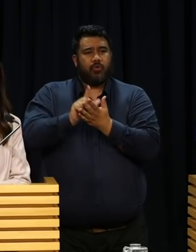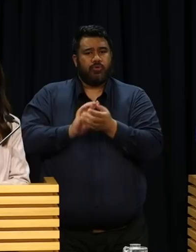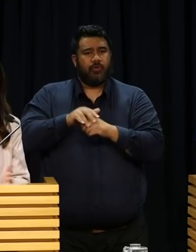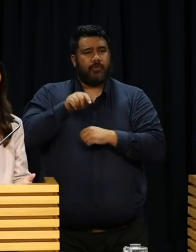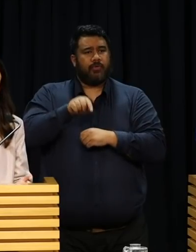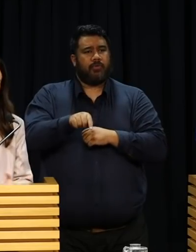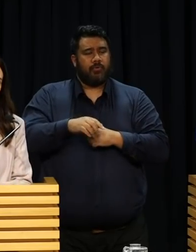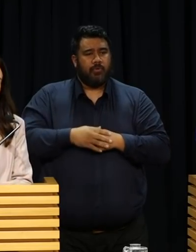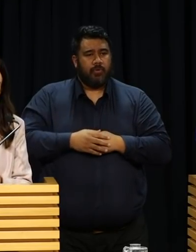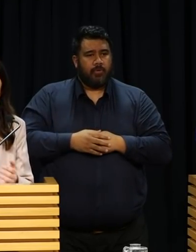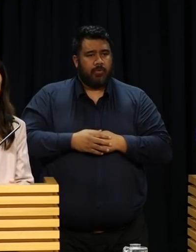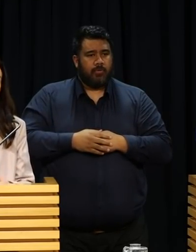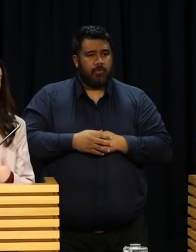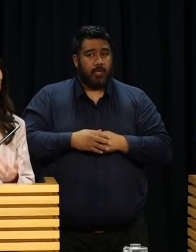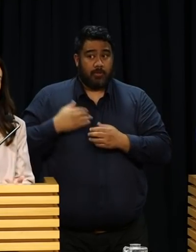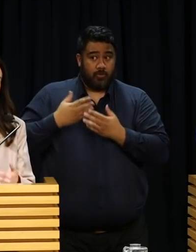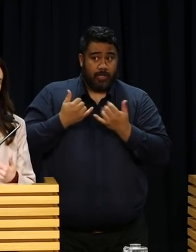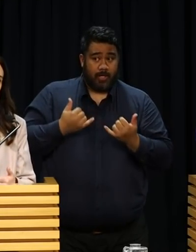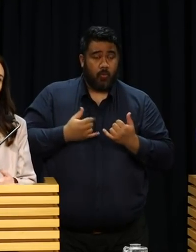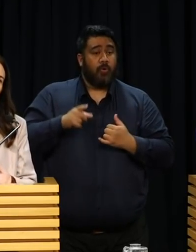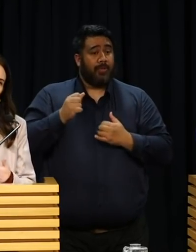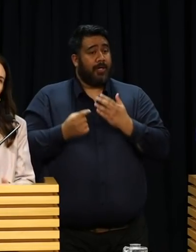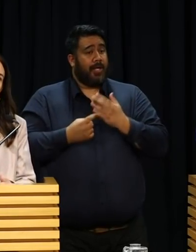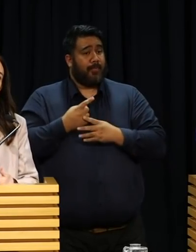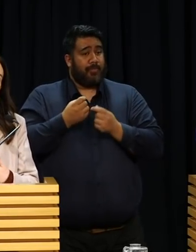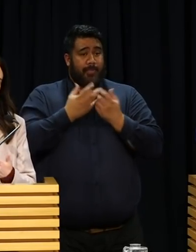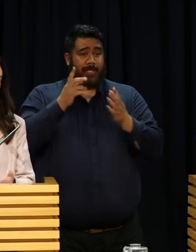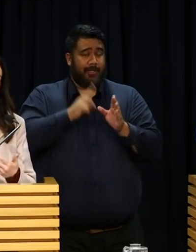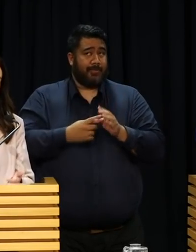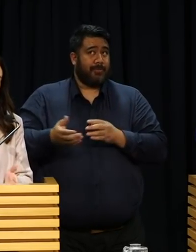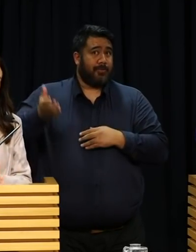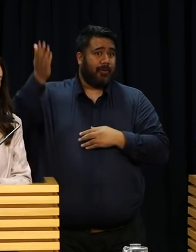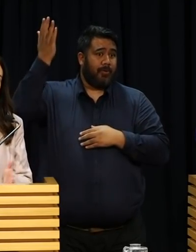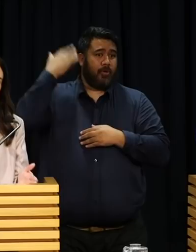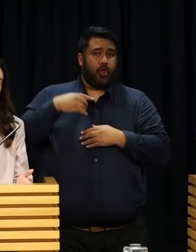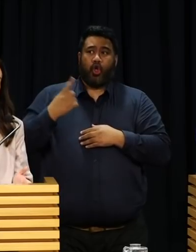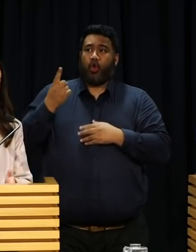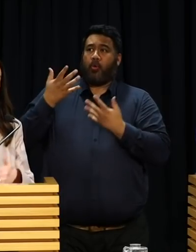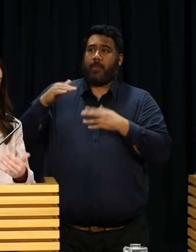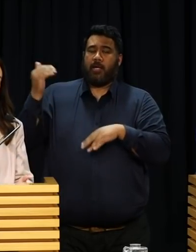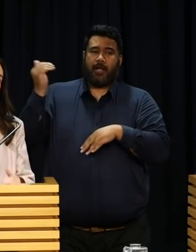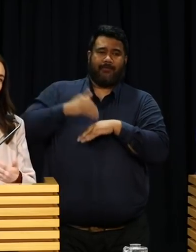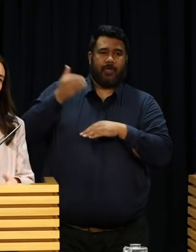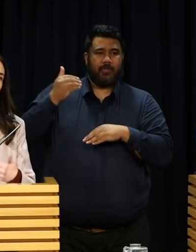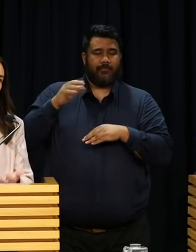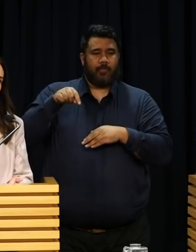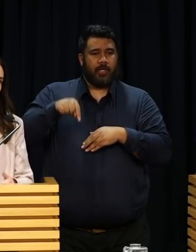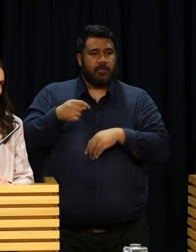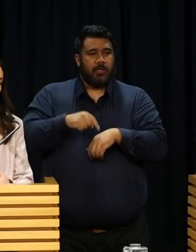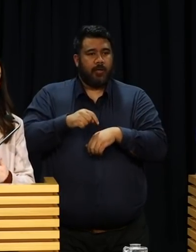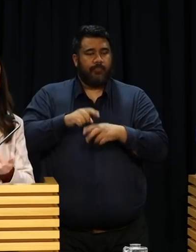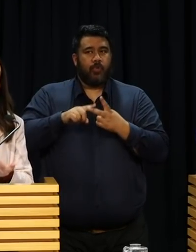again, this is something that has occurred some decades ago, so those directly affected, if we're talking about access to amnesty